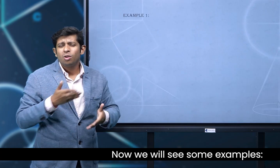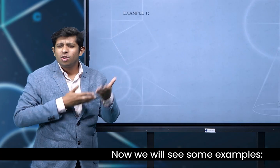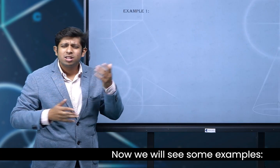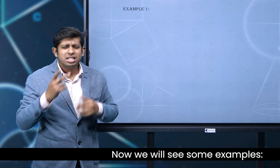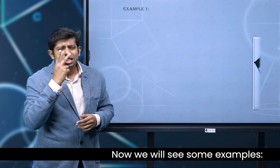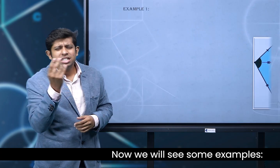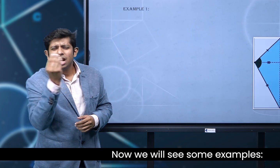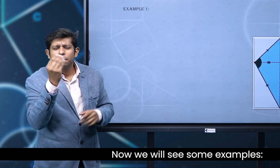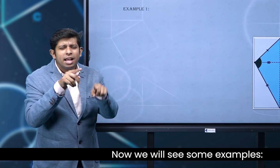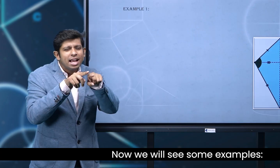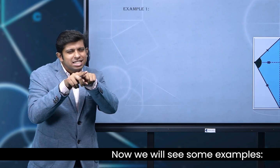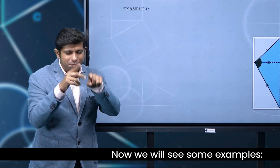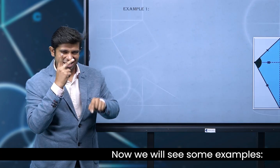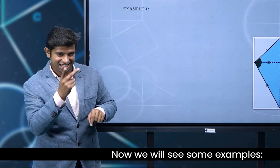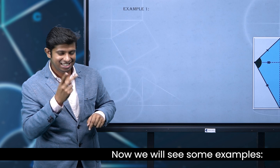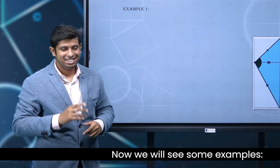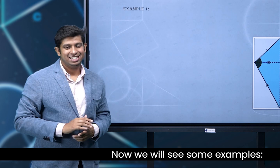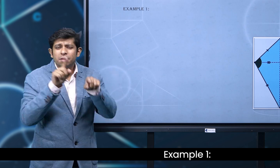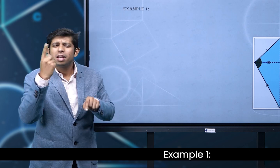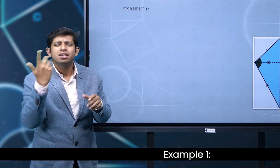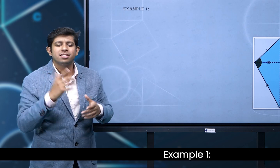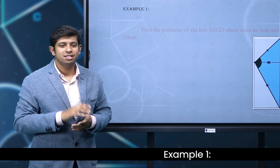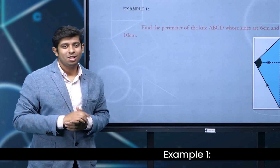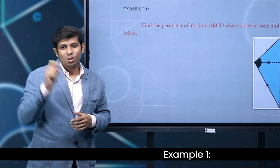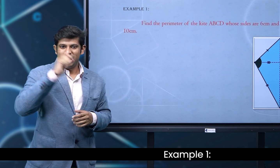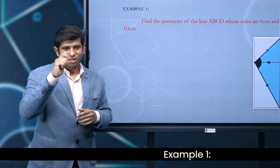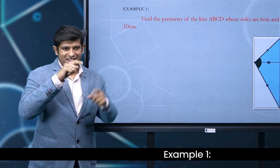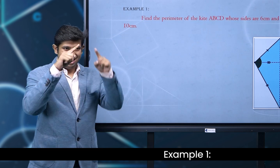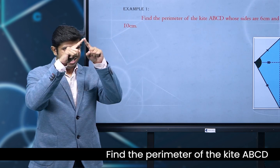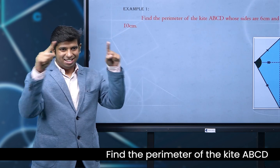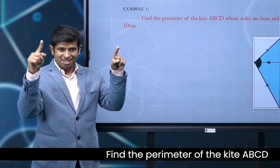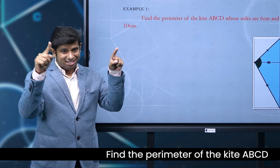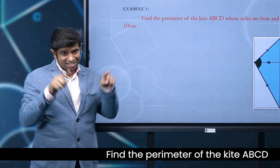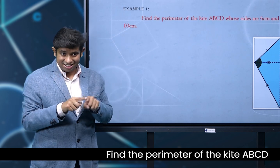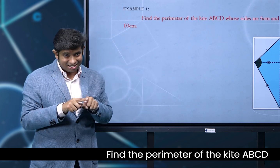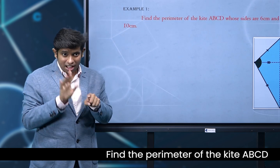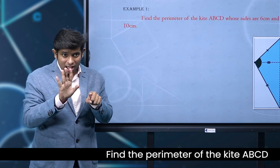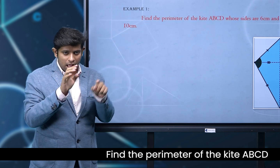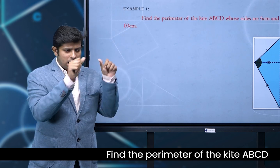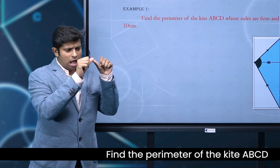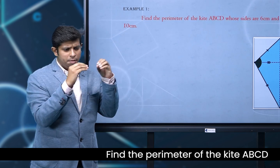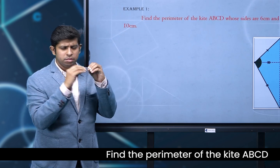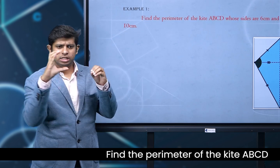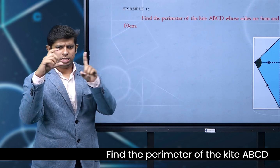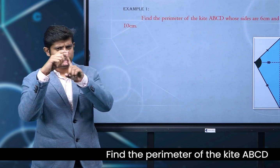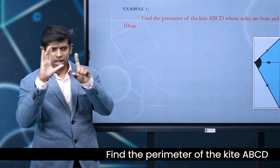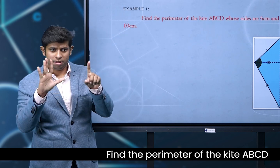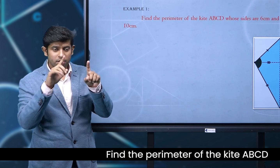Now we will see some examples. Example 1. Find the perimeter of the kite ABCD